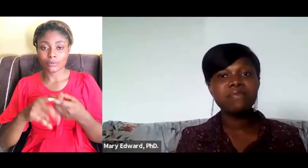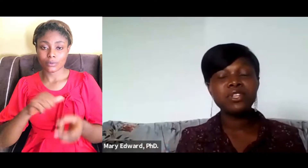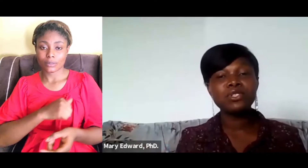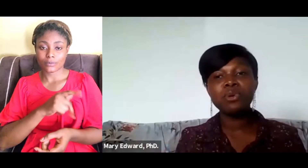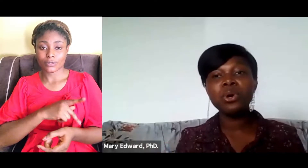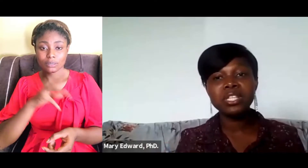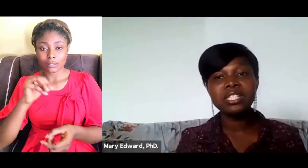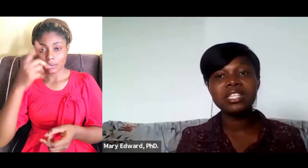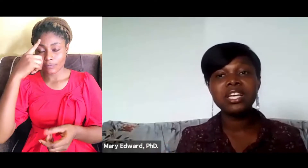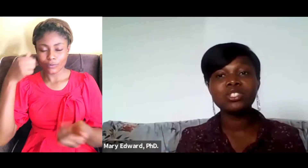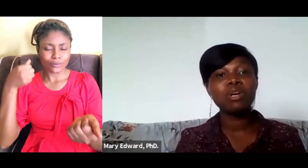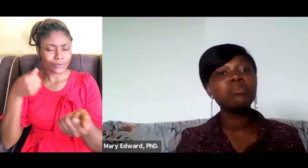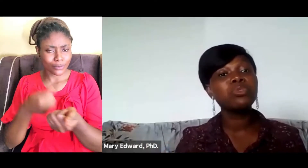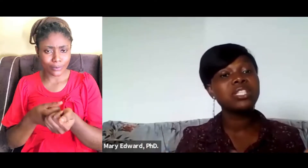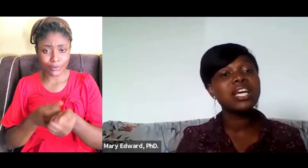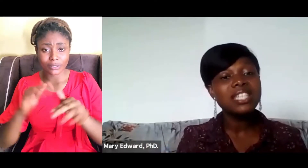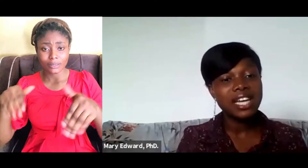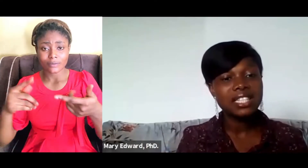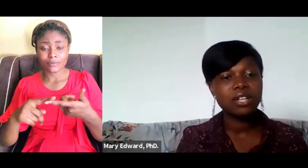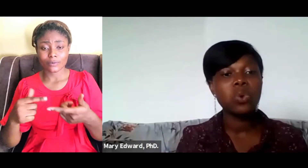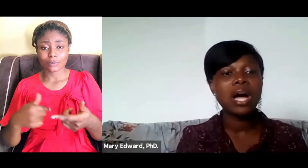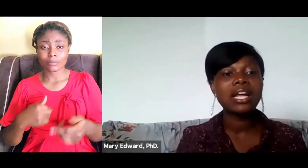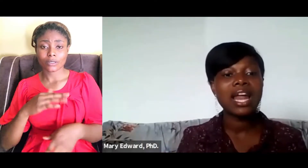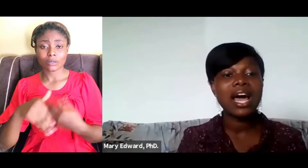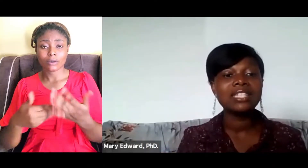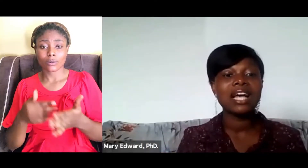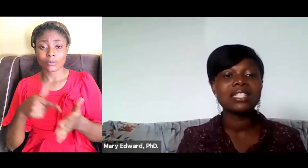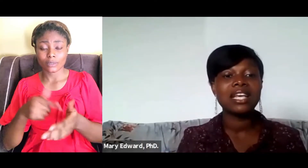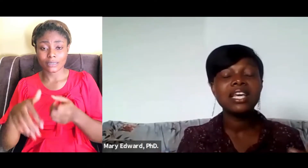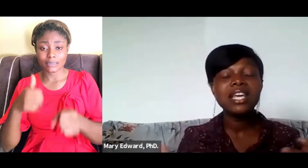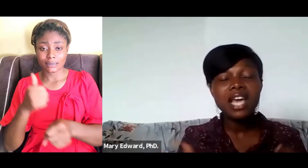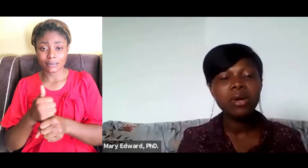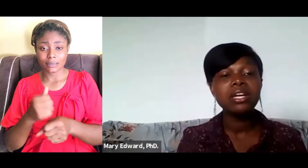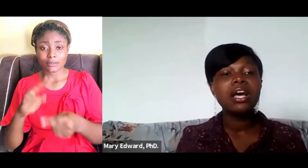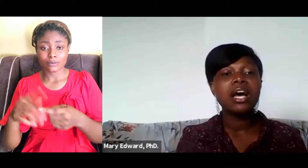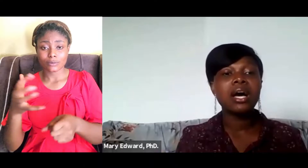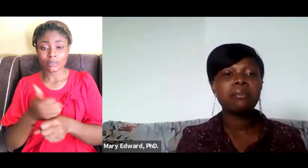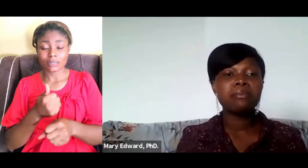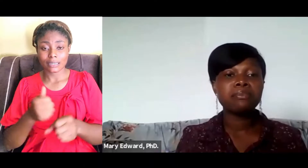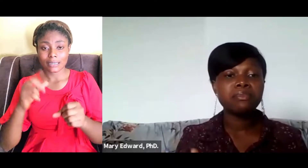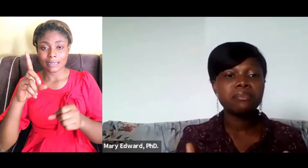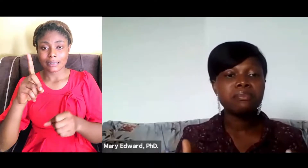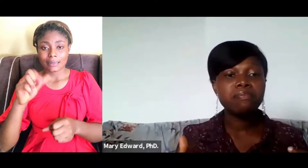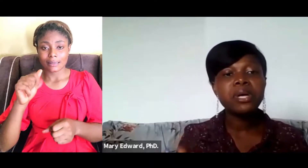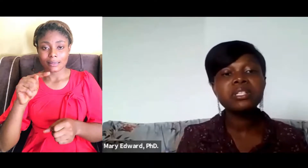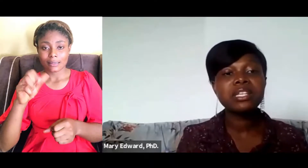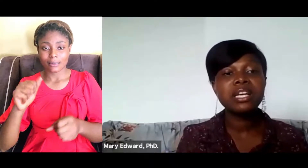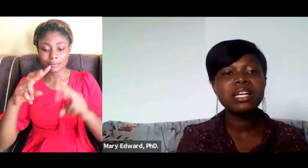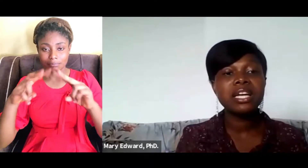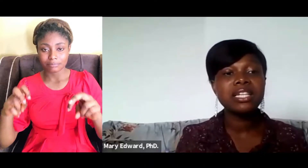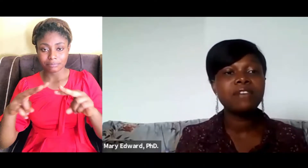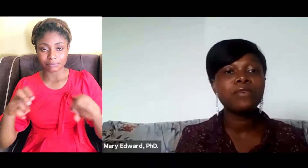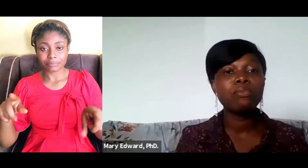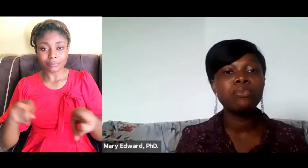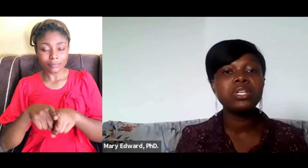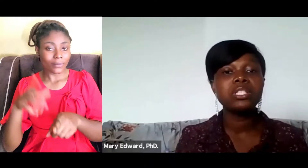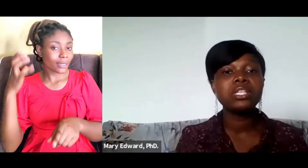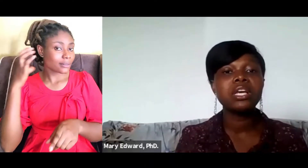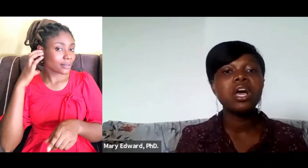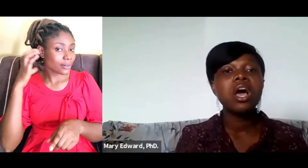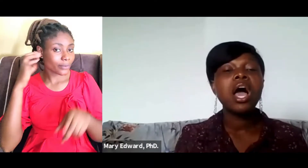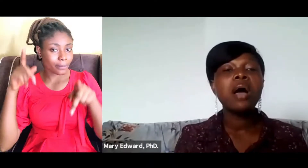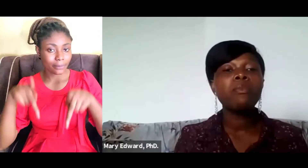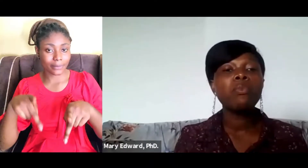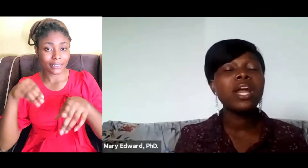support given to me all these years to be able to take data to analyze as a hearing person in a deaf